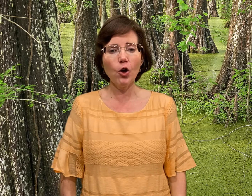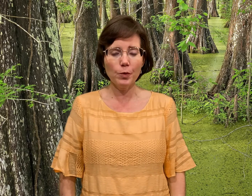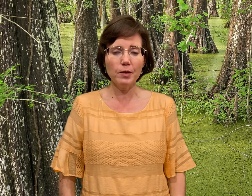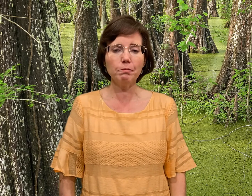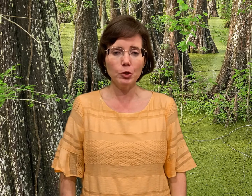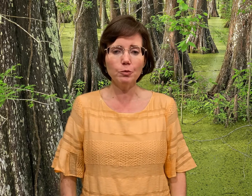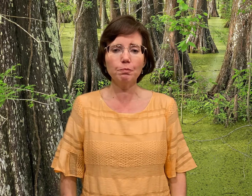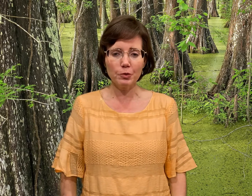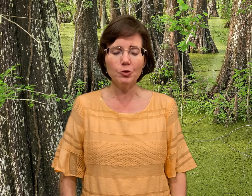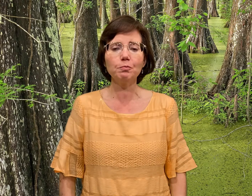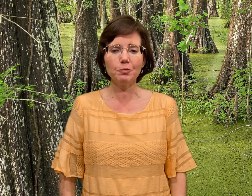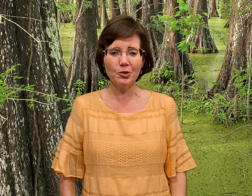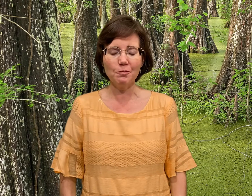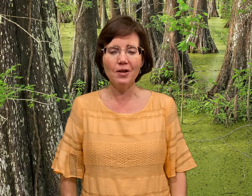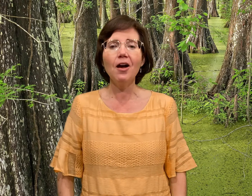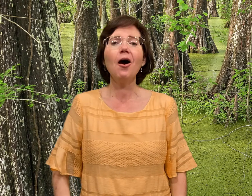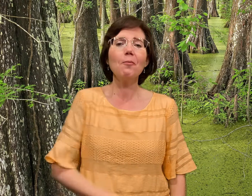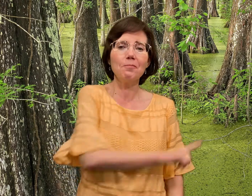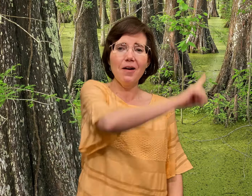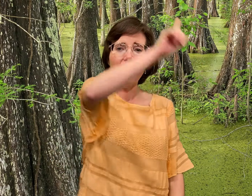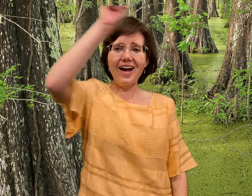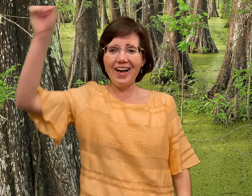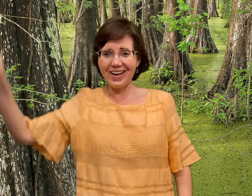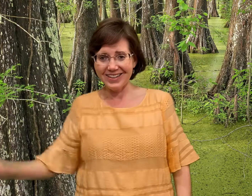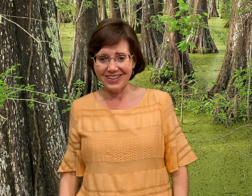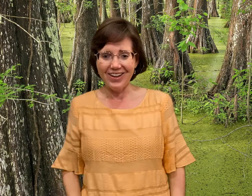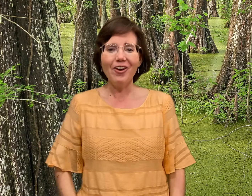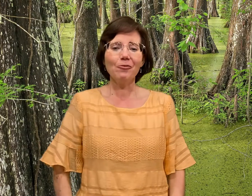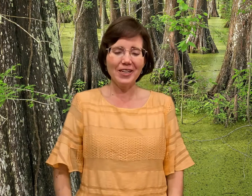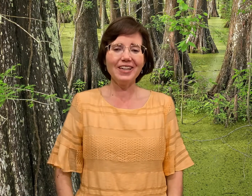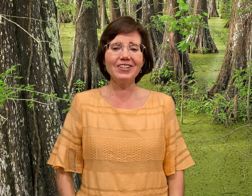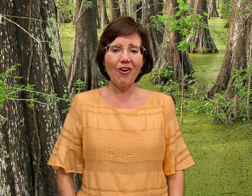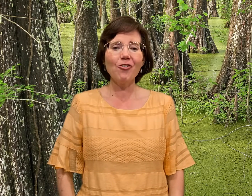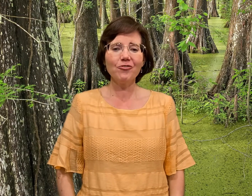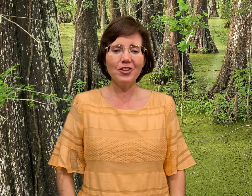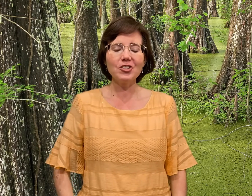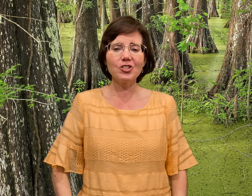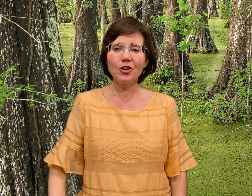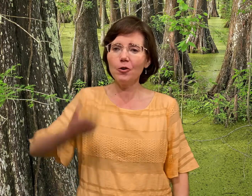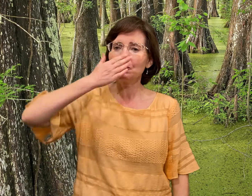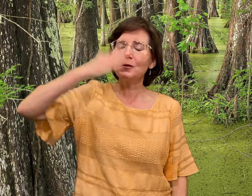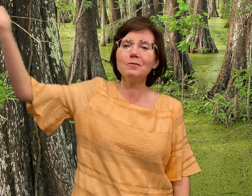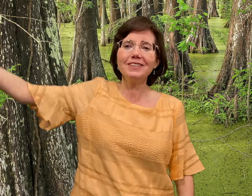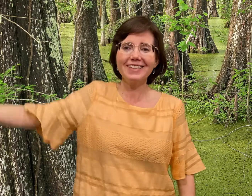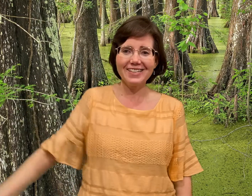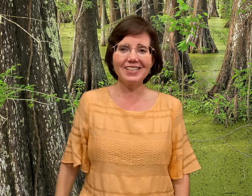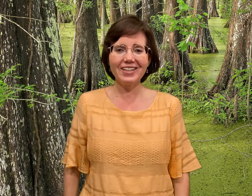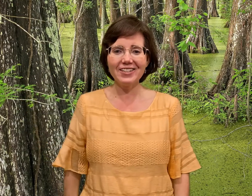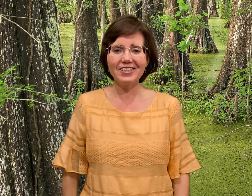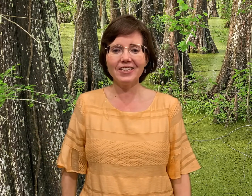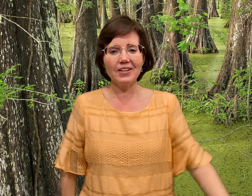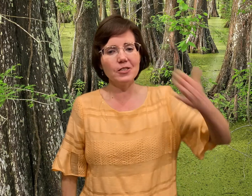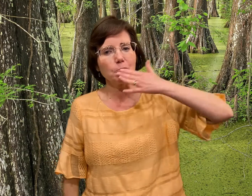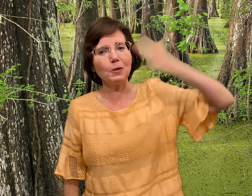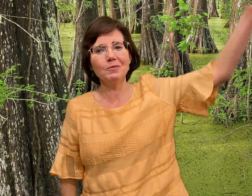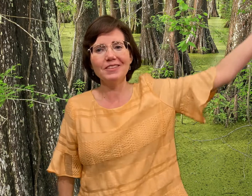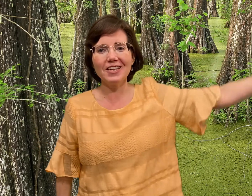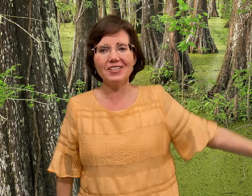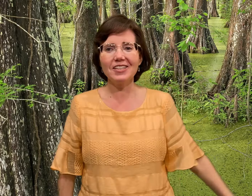went bloop, bloop, bloop. But we know fish go kissy, kissy, kiss. Kissy,